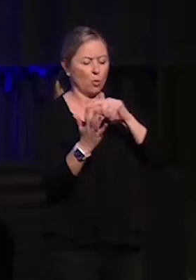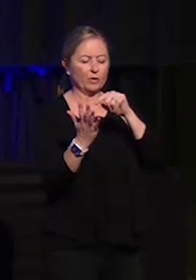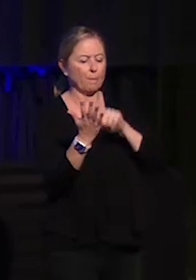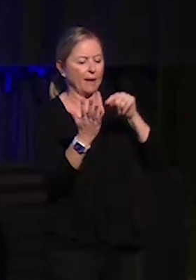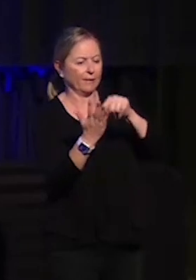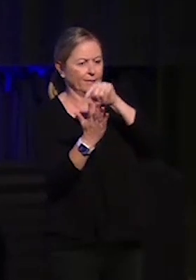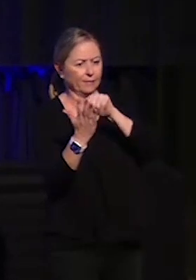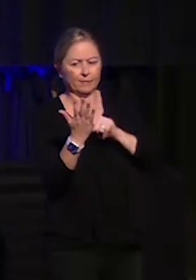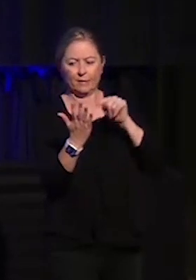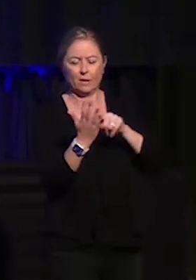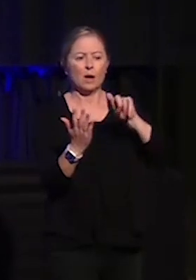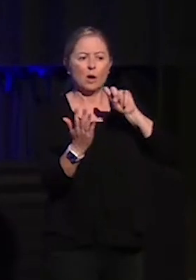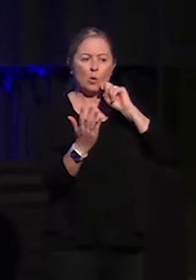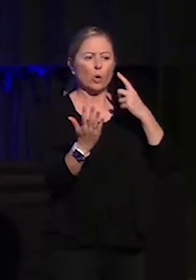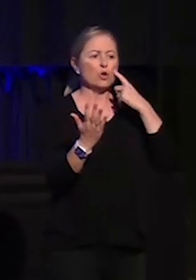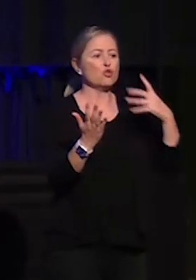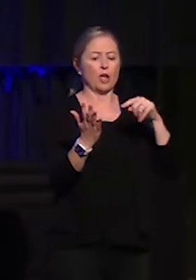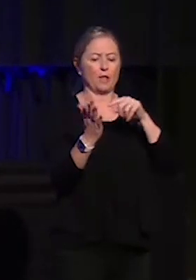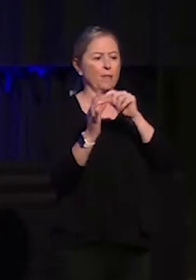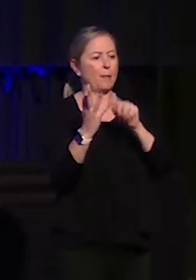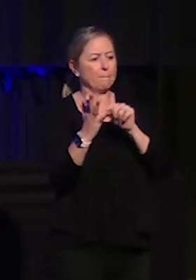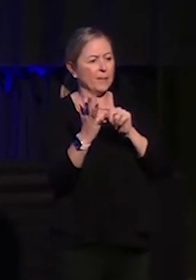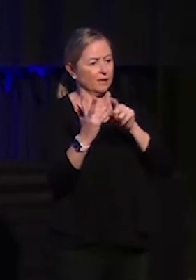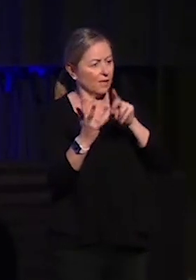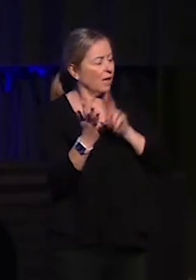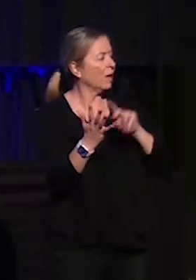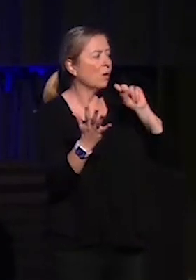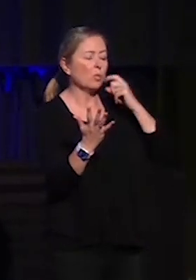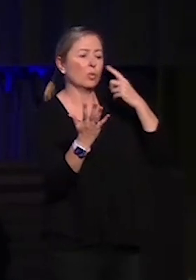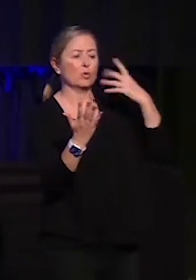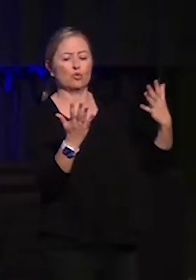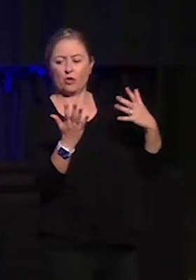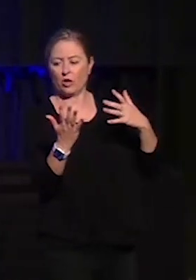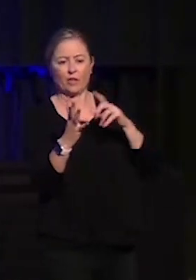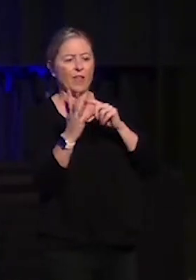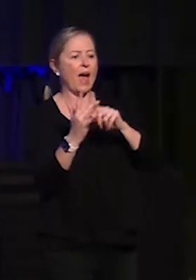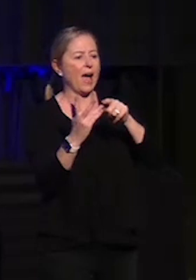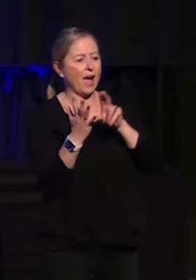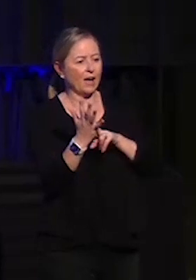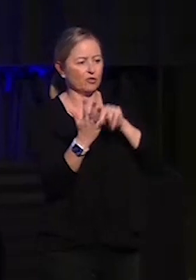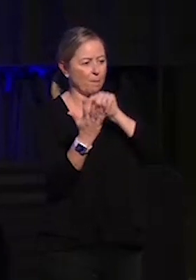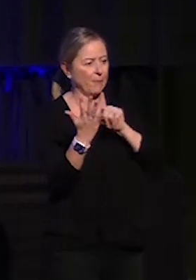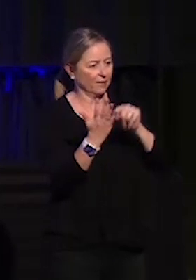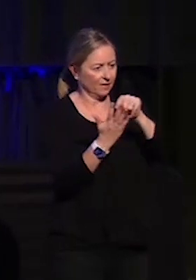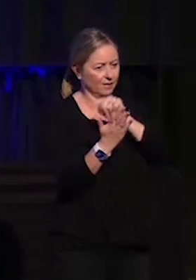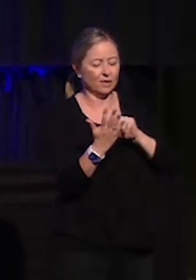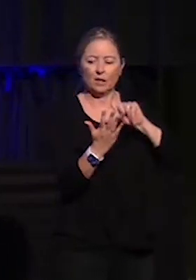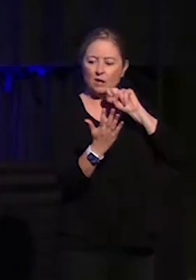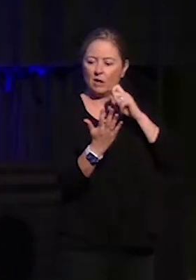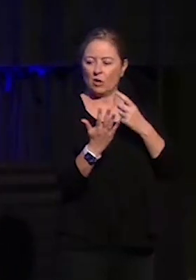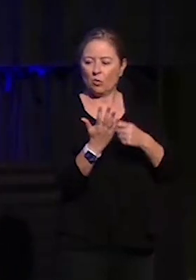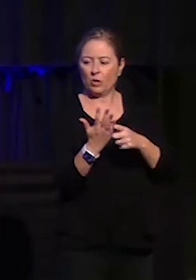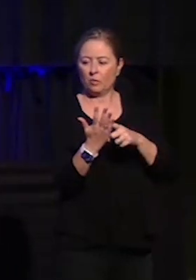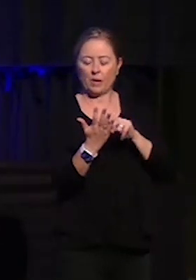press, but it doesn't just show you the button. It shows you the outline of the full four action buttons on the controller, and it highlights and